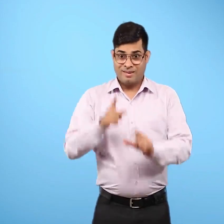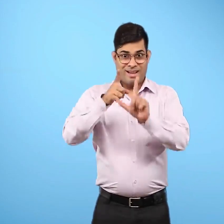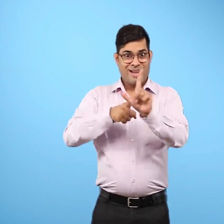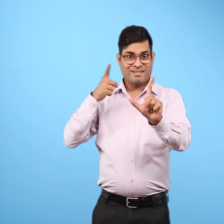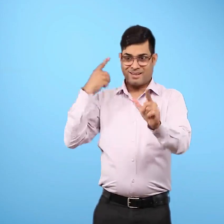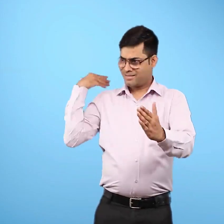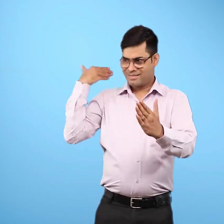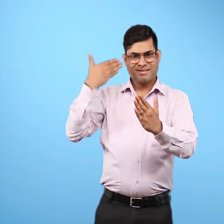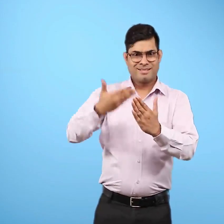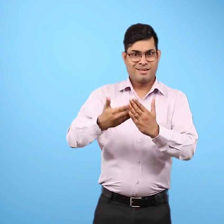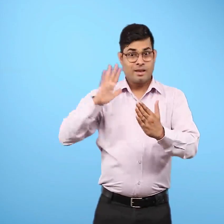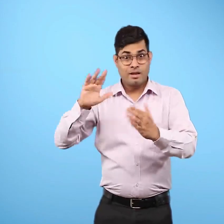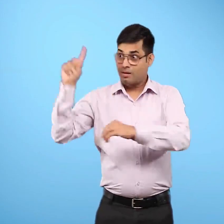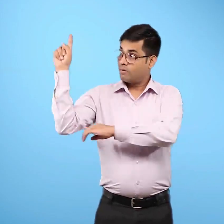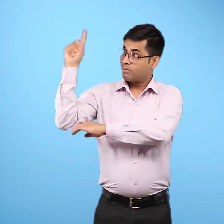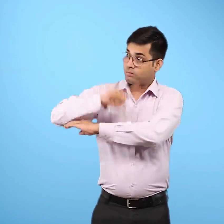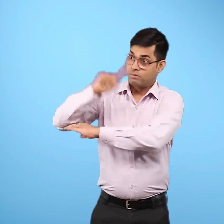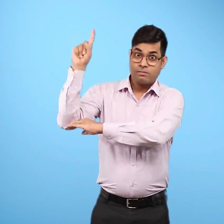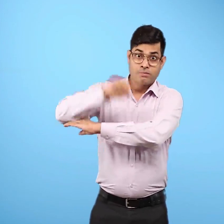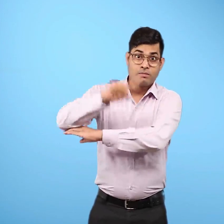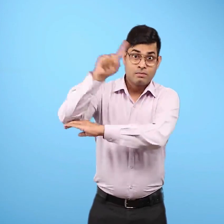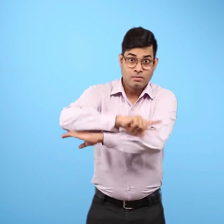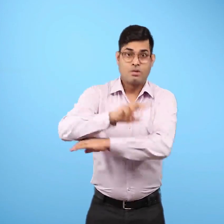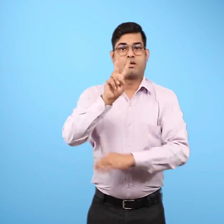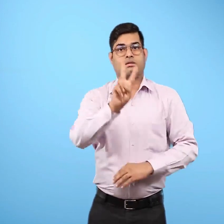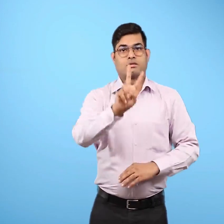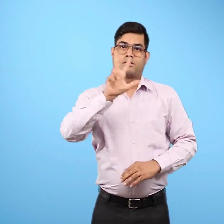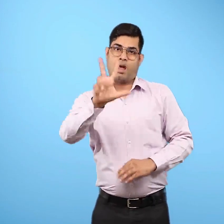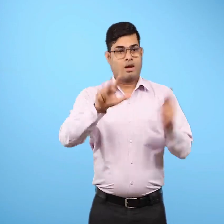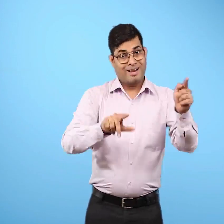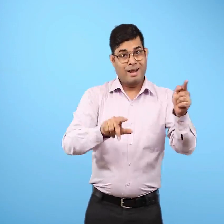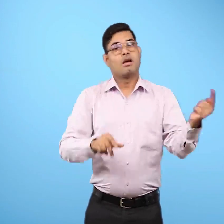Last year he was called for only 28 days.